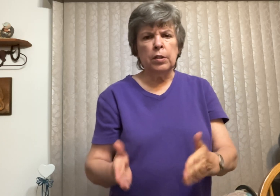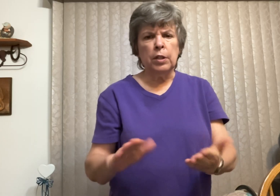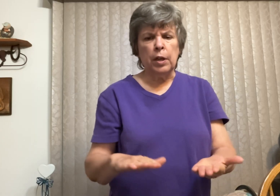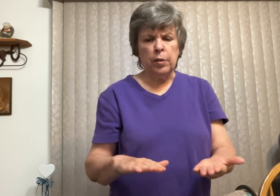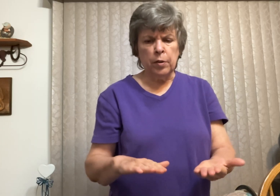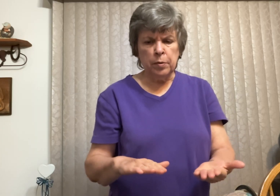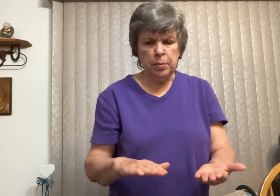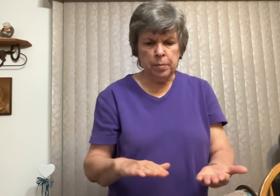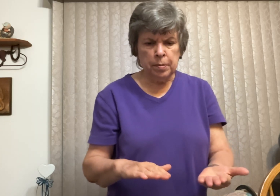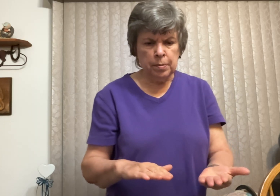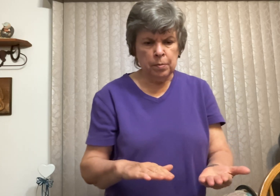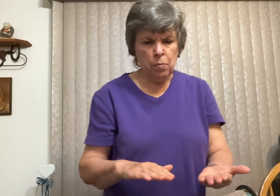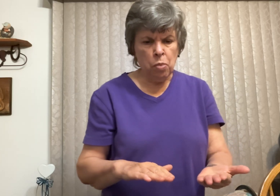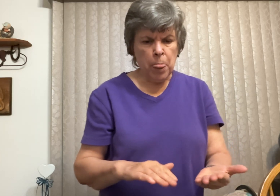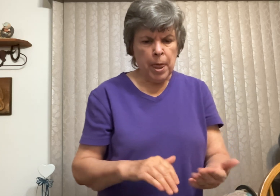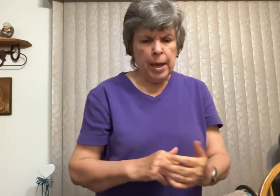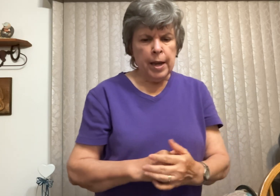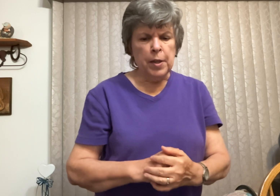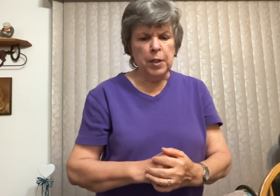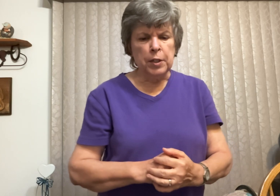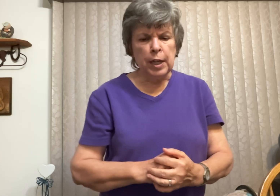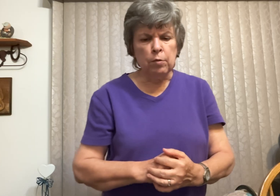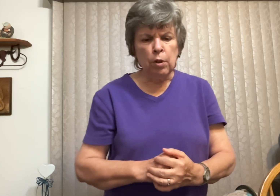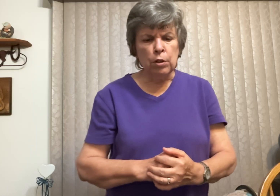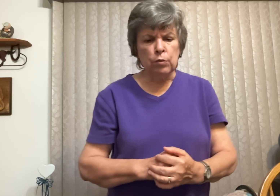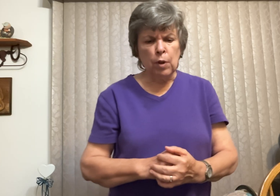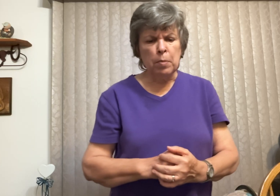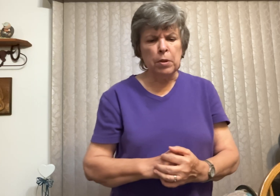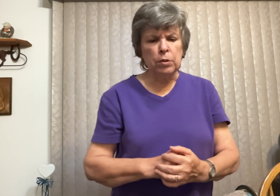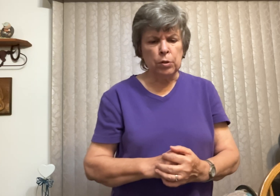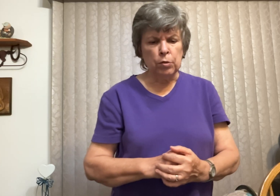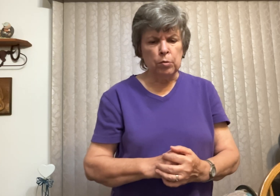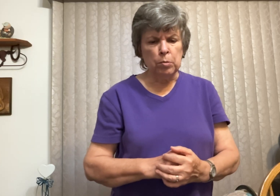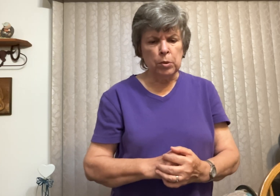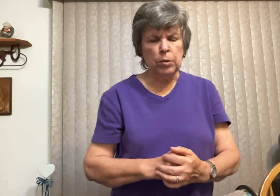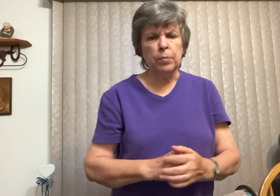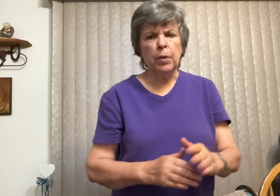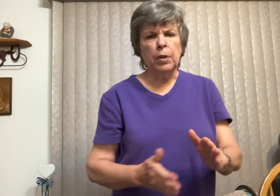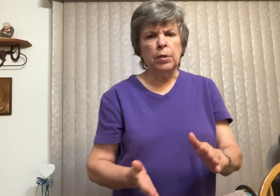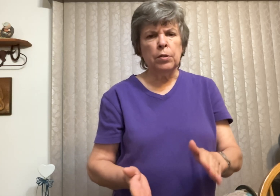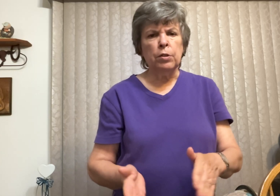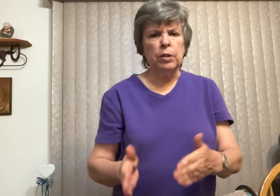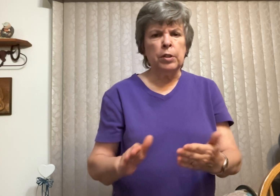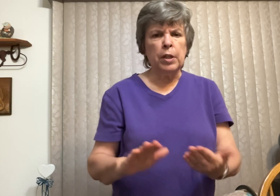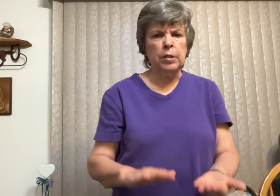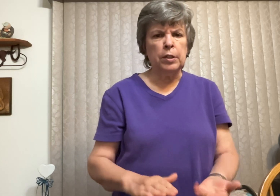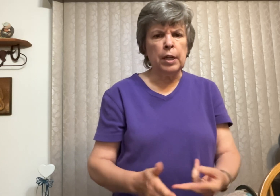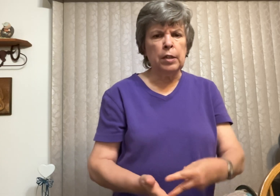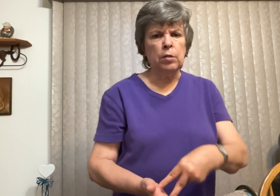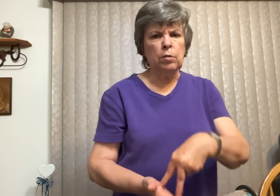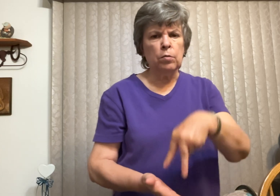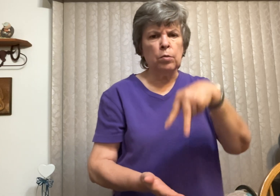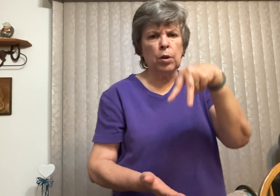death. And the dead rose from their tombs. So you could say the dead